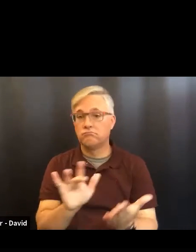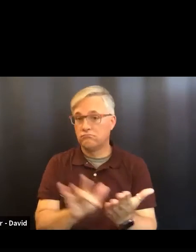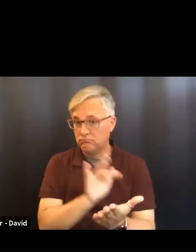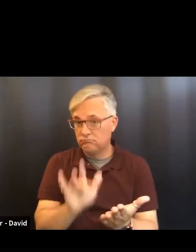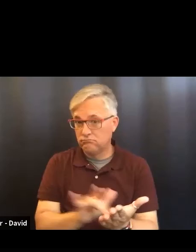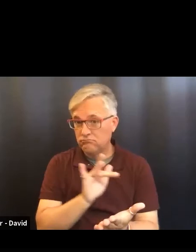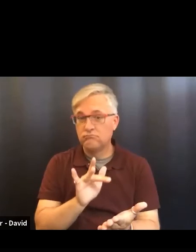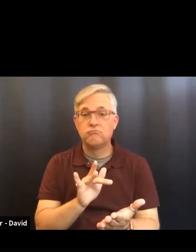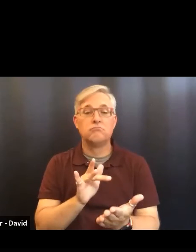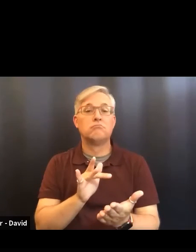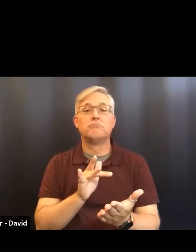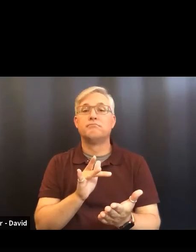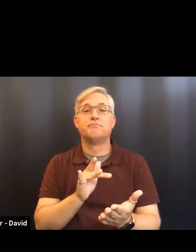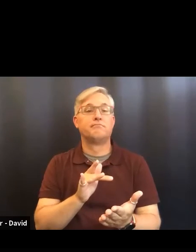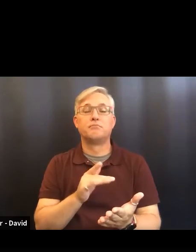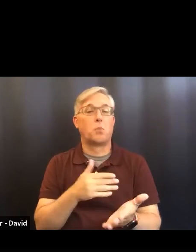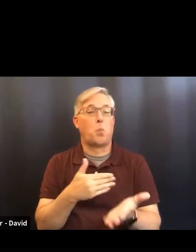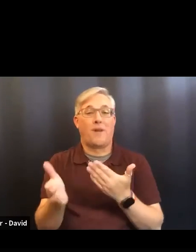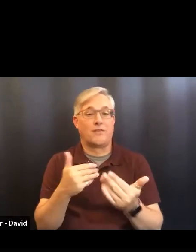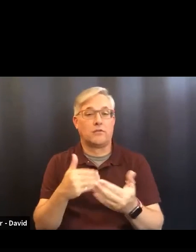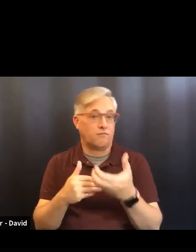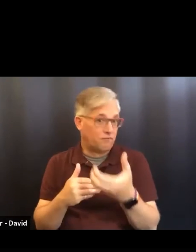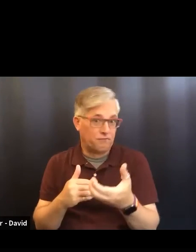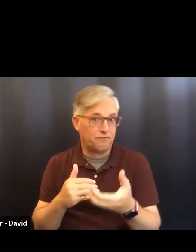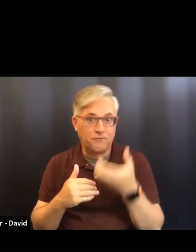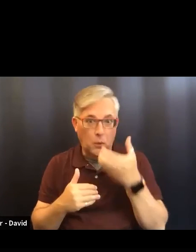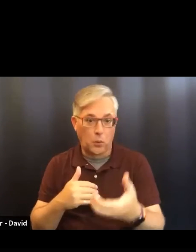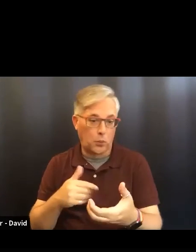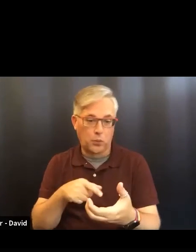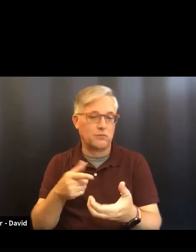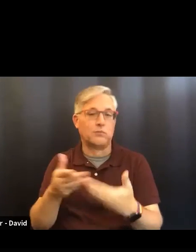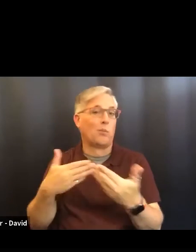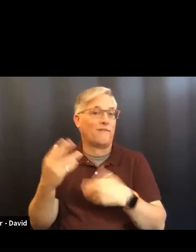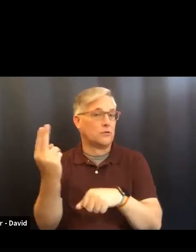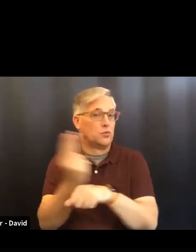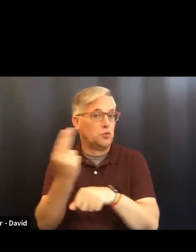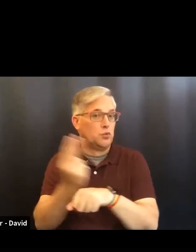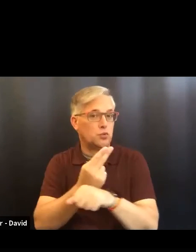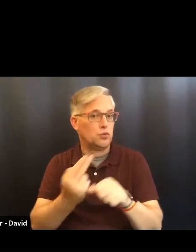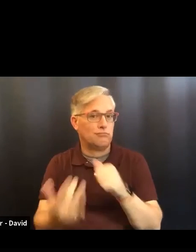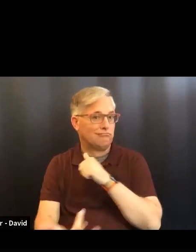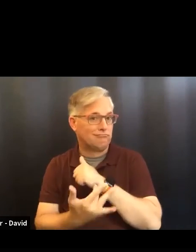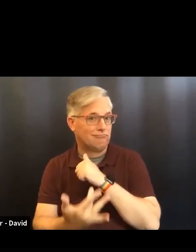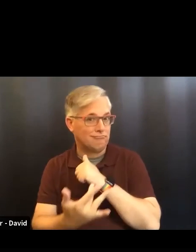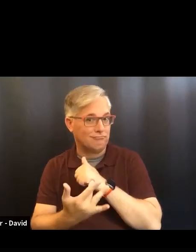iPad or whatever technology thing you're using to connect to the internet.